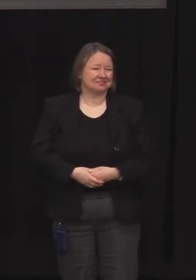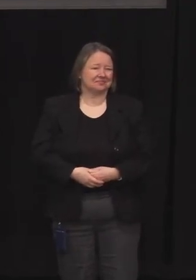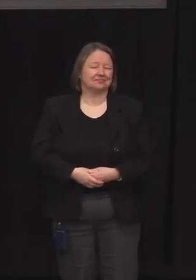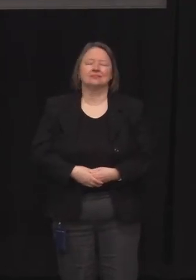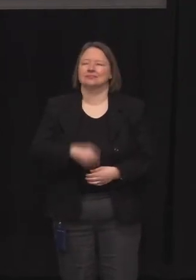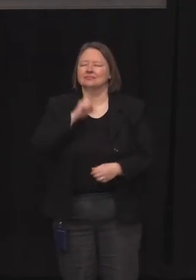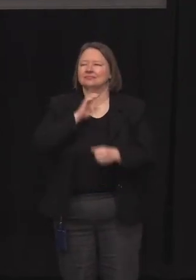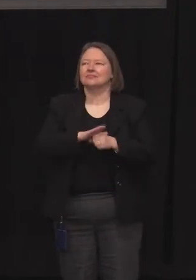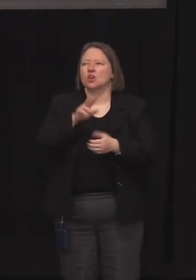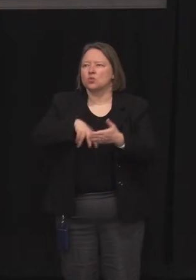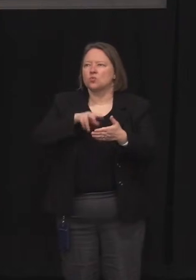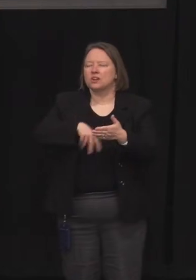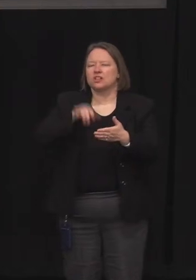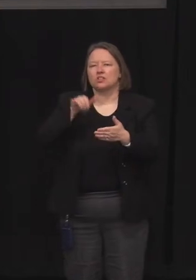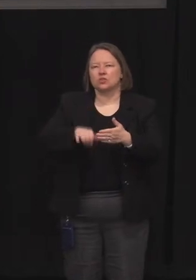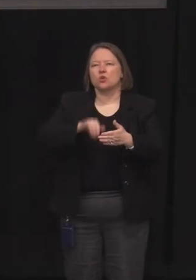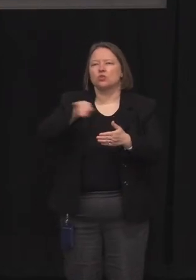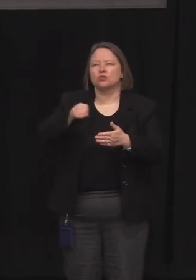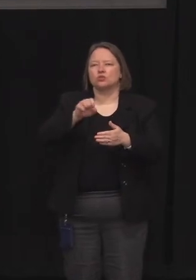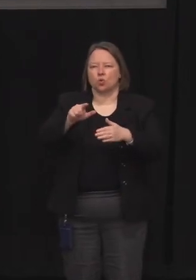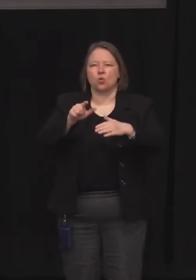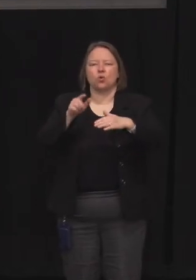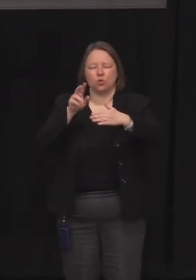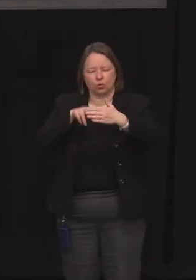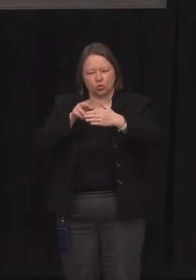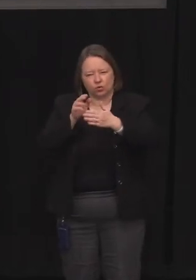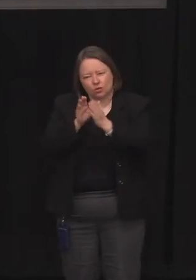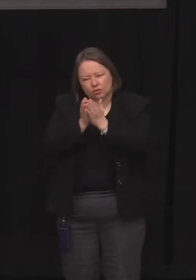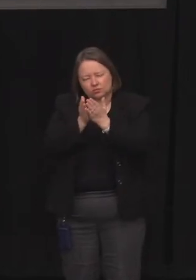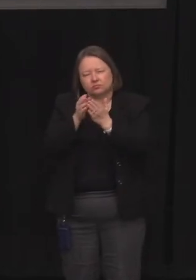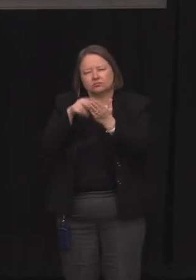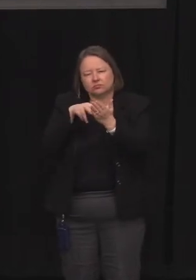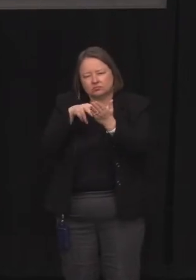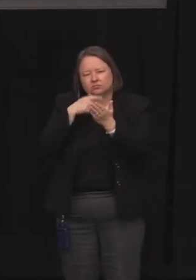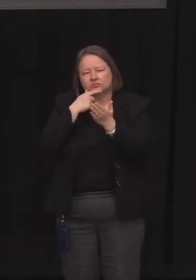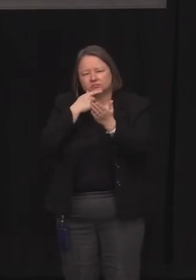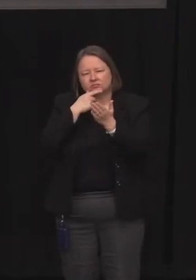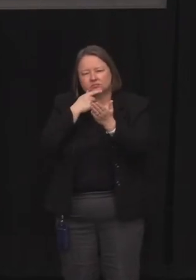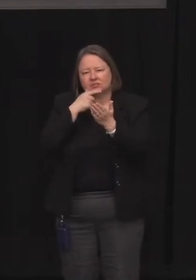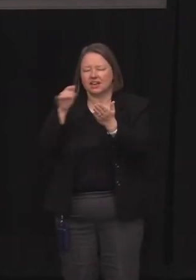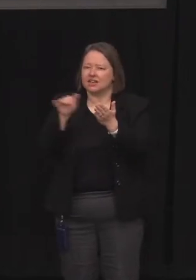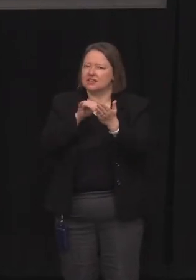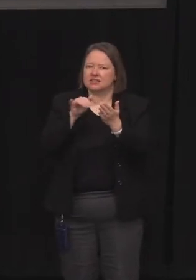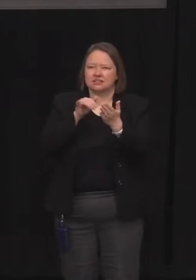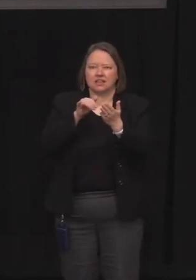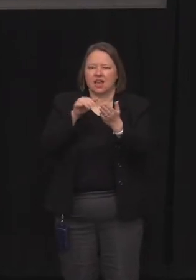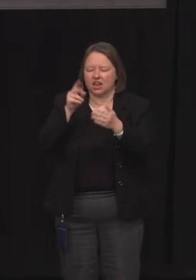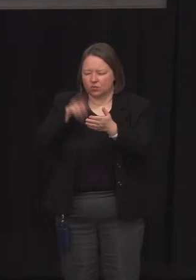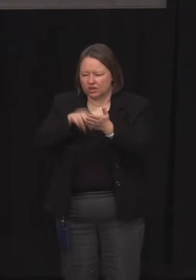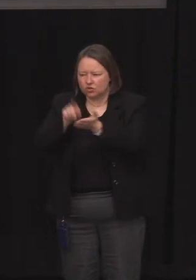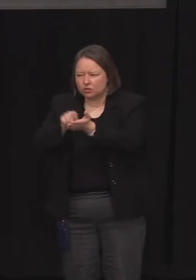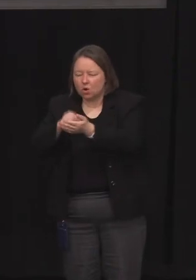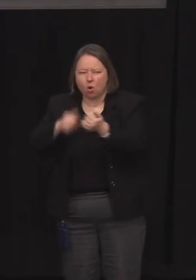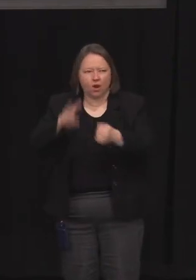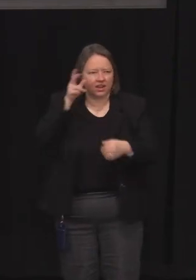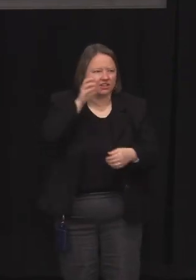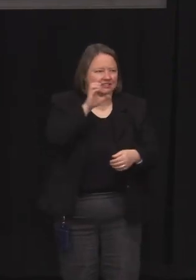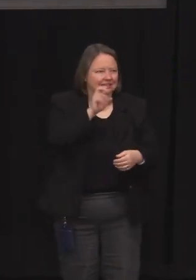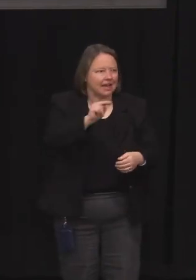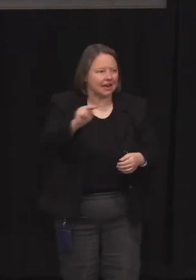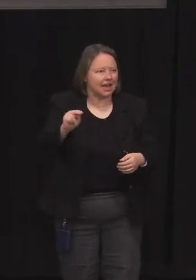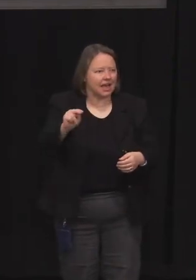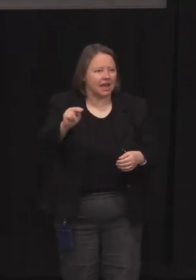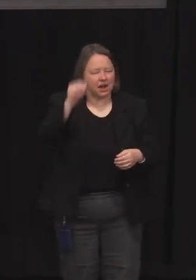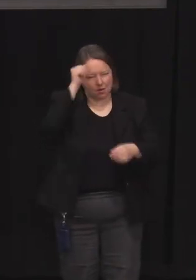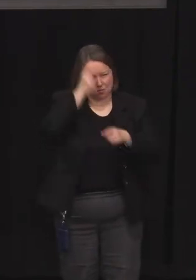I swear, reading the prophetic words of Joel is as current as reading today's newspaper or listening to CNN,